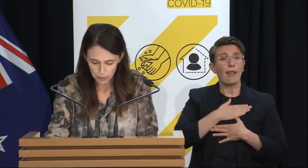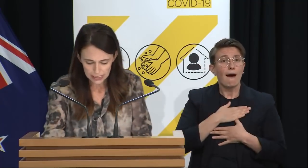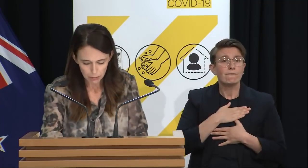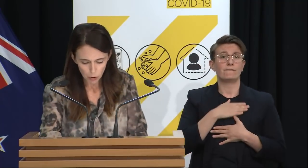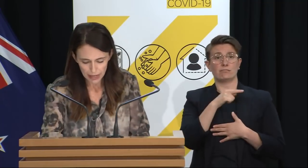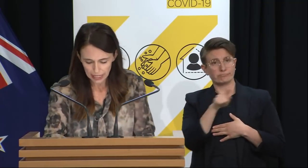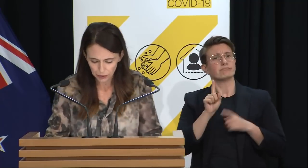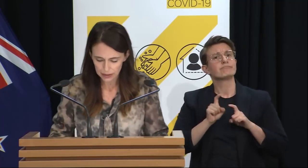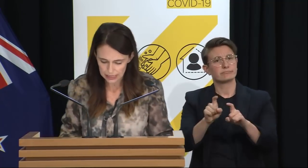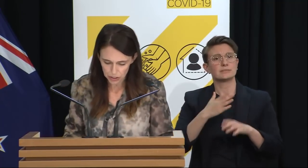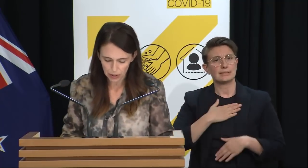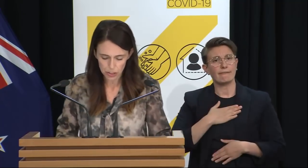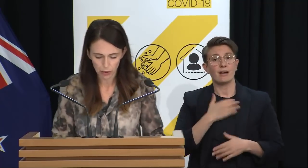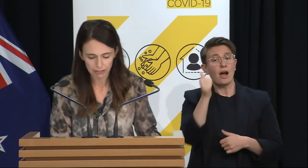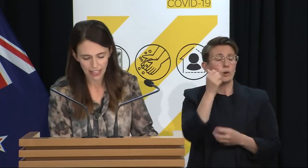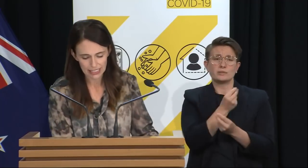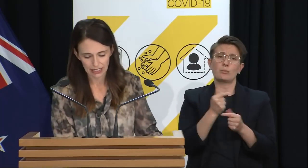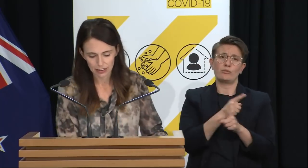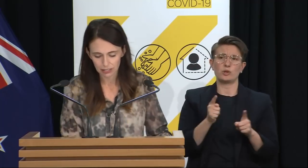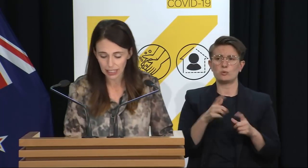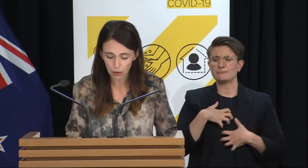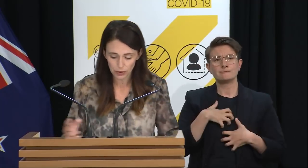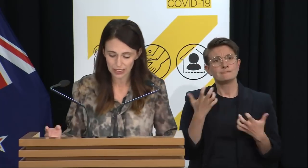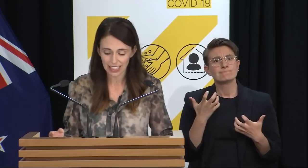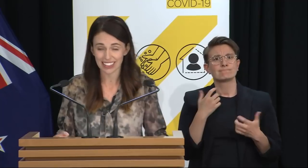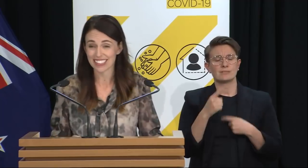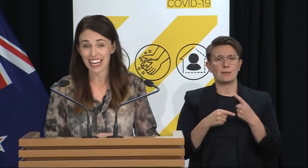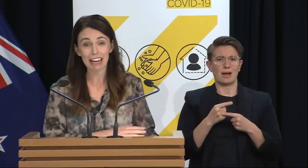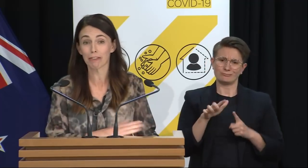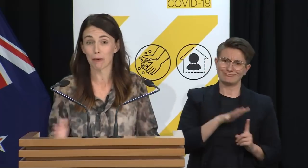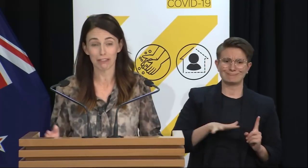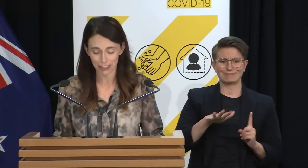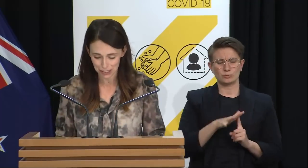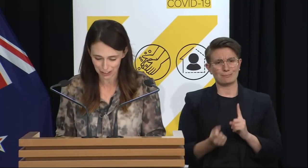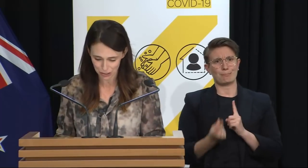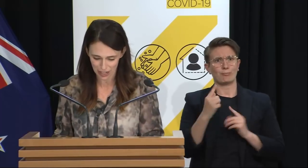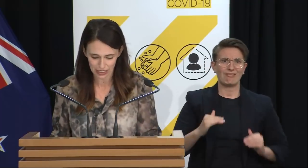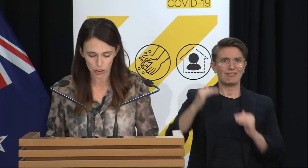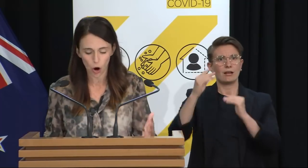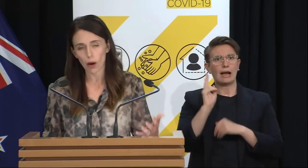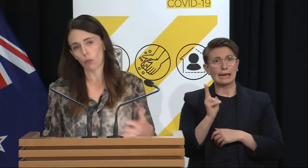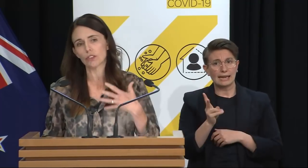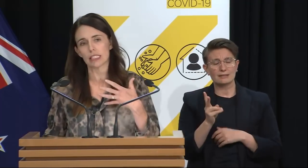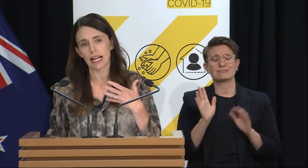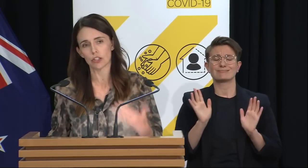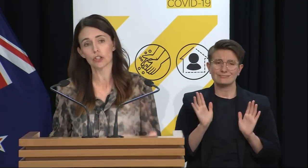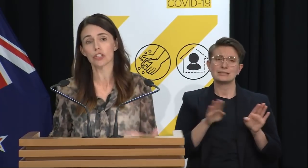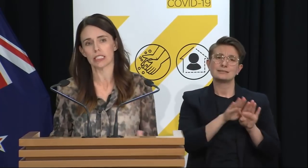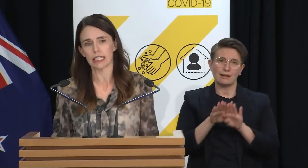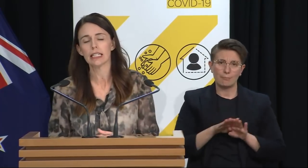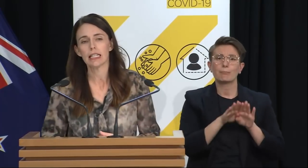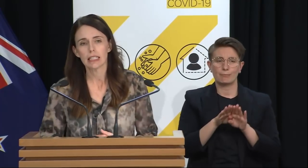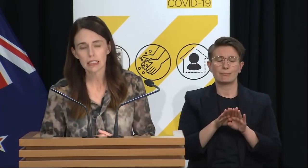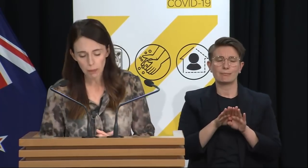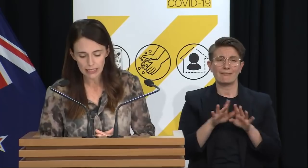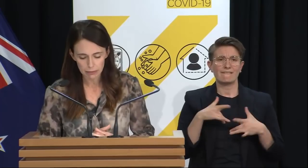I know there'll be some who will be angry with the situation we are facing. To that, I want to say this. Everyone feels frustrated. No one wants the